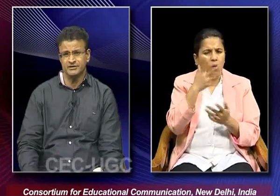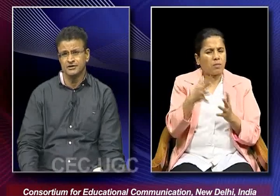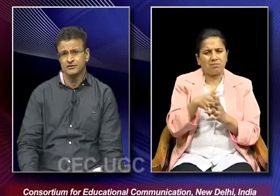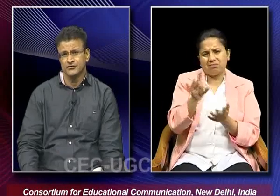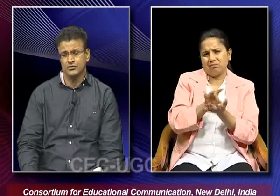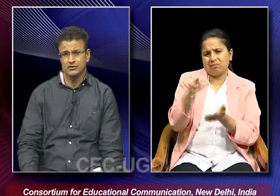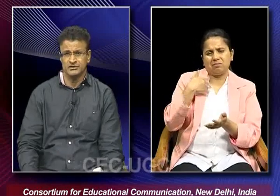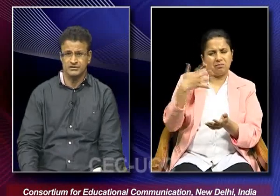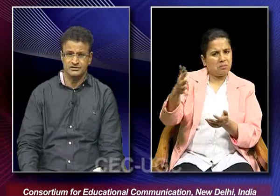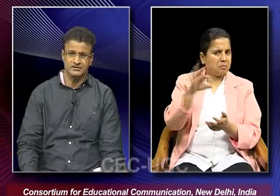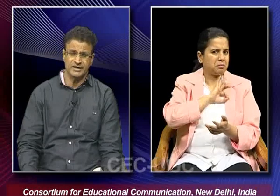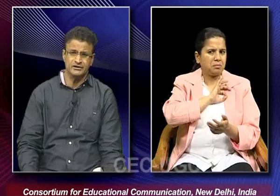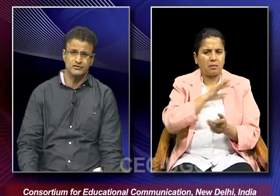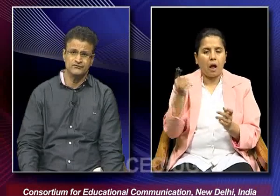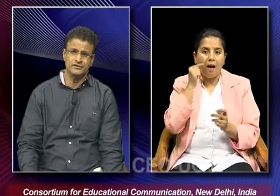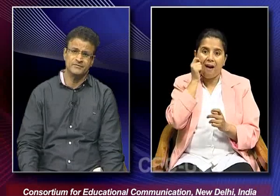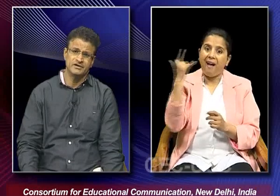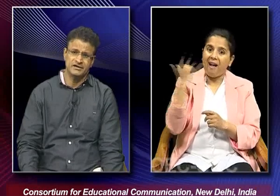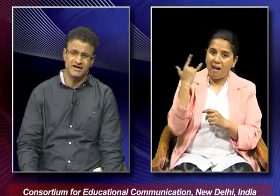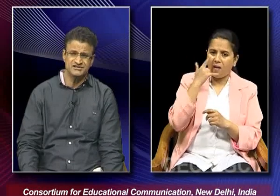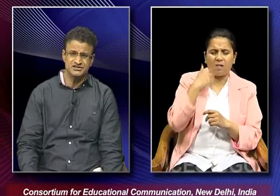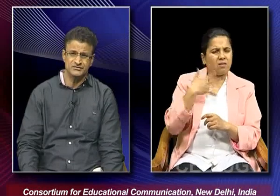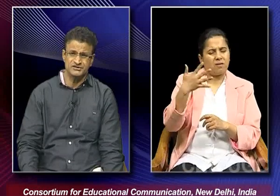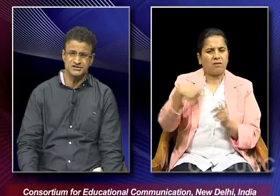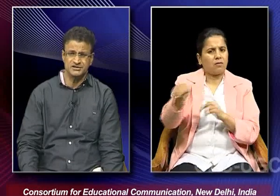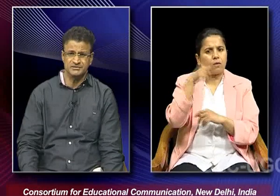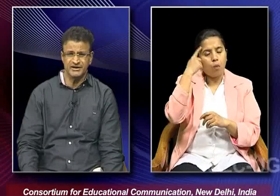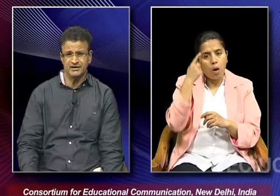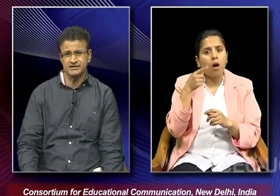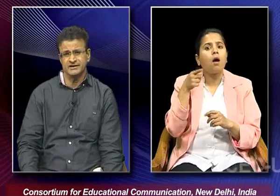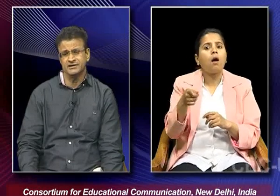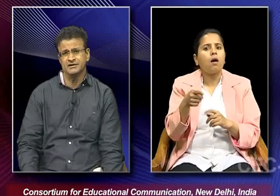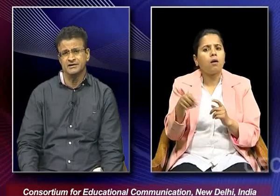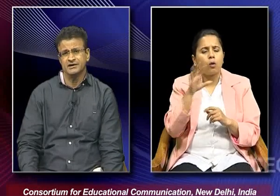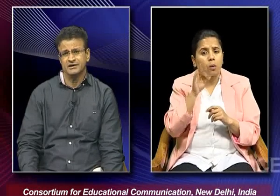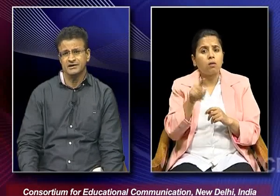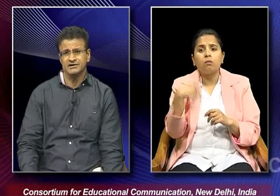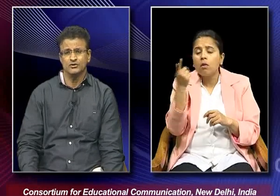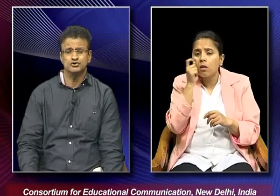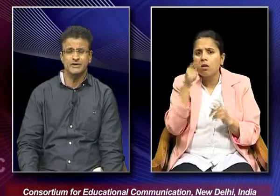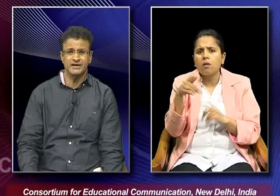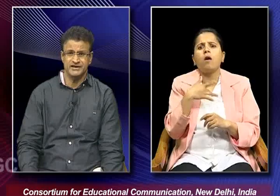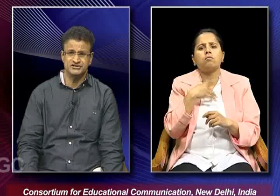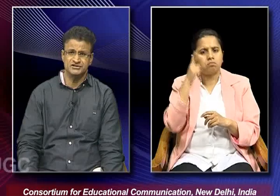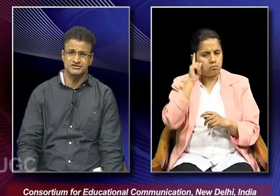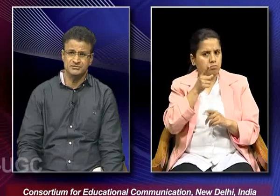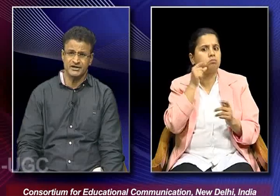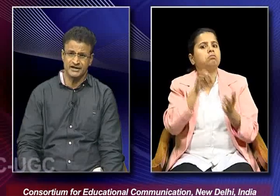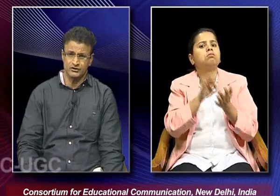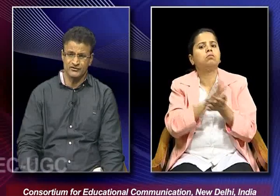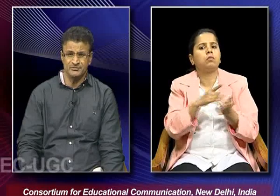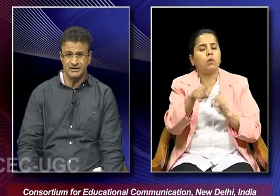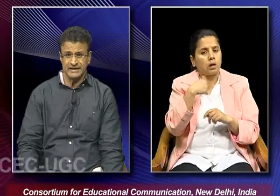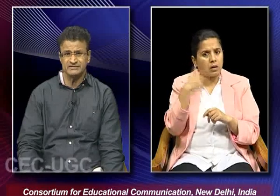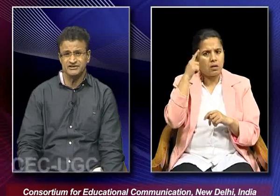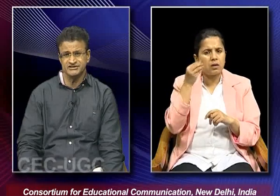women for the kind of advances which they make, then they also engage in some kind